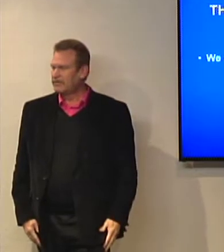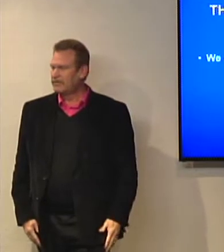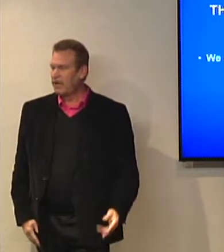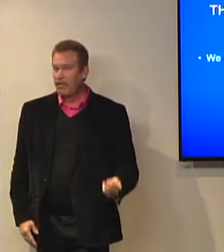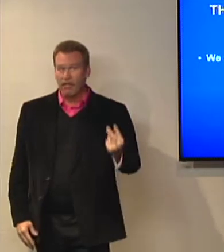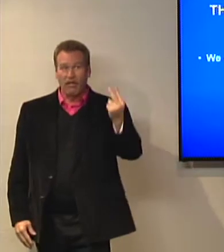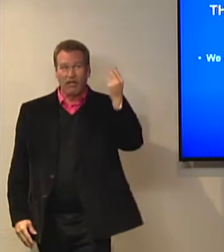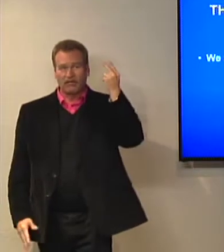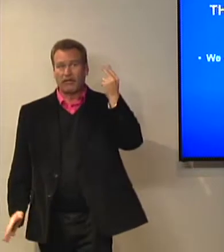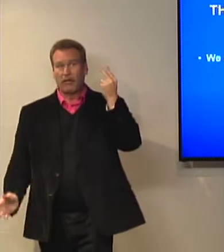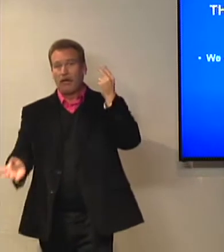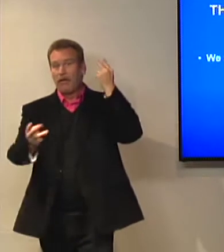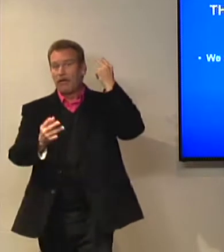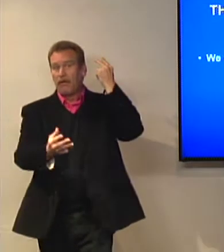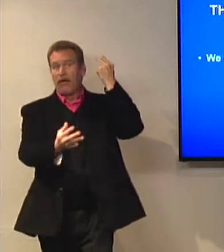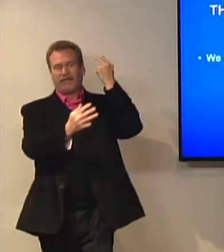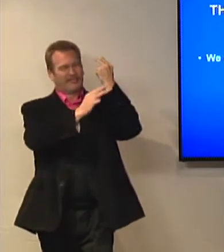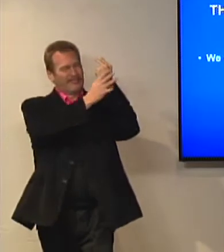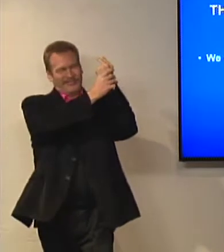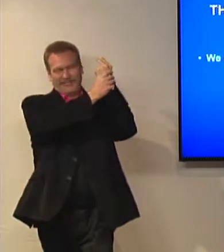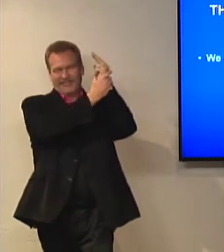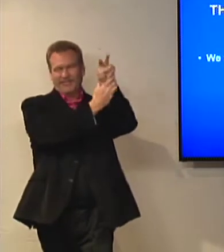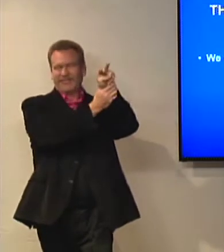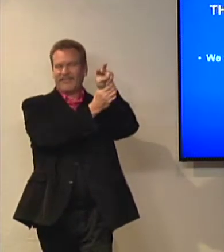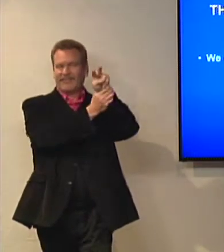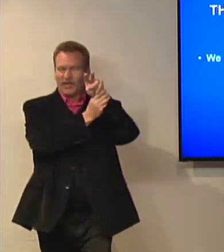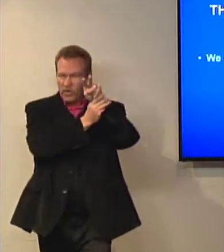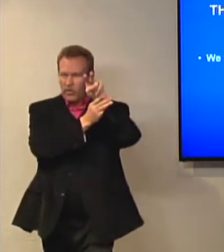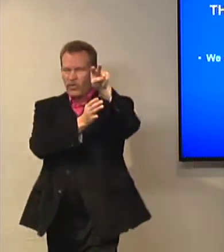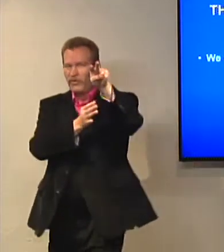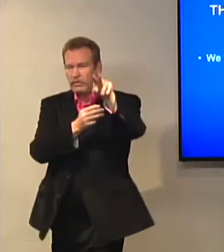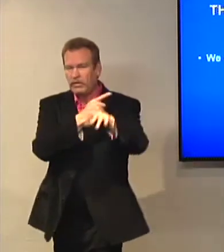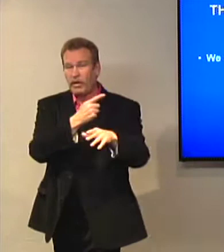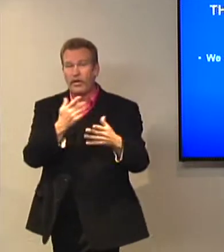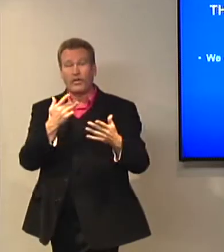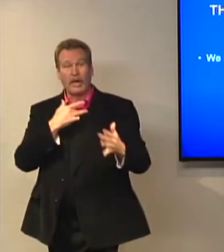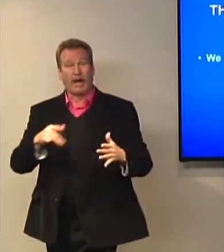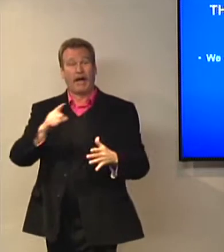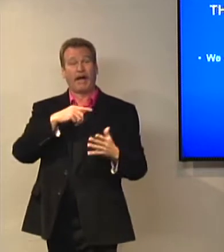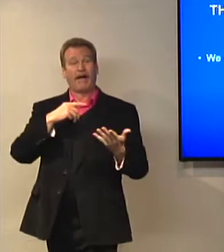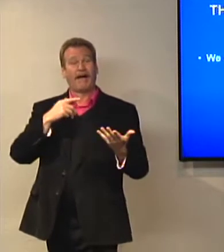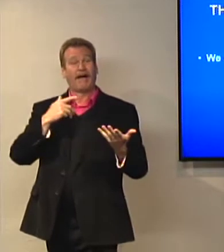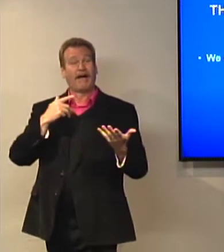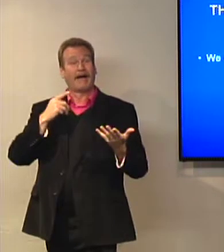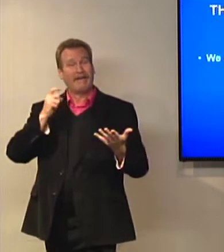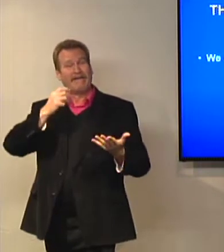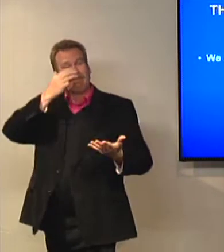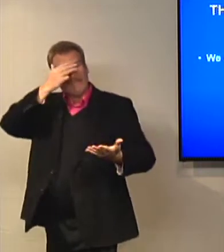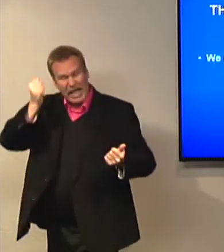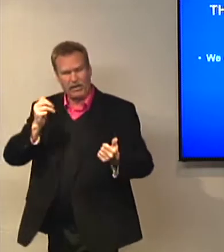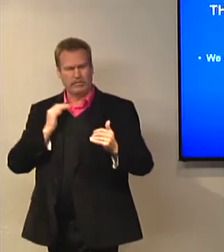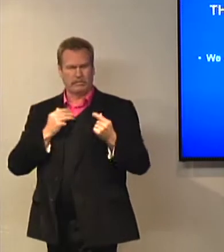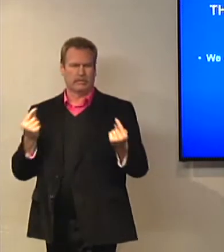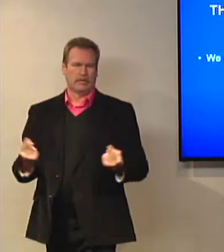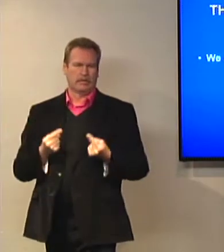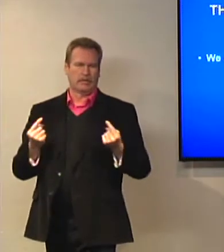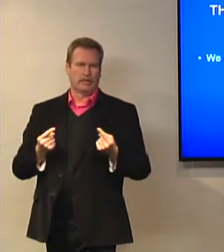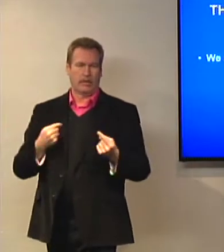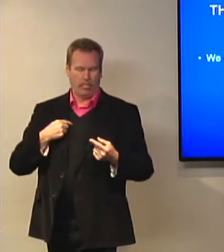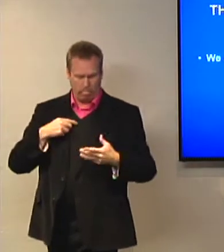past. Put them back. Don't turn your eyes to the back. Look to the front. Because